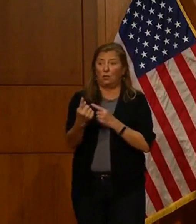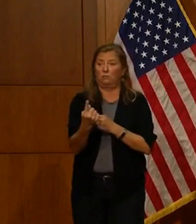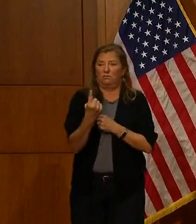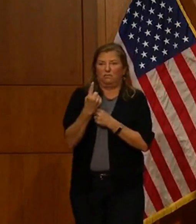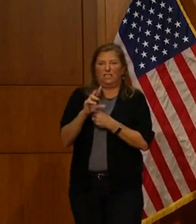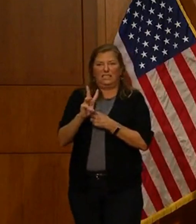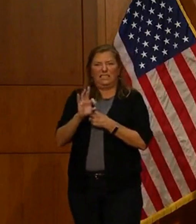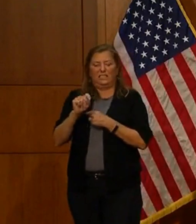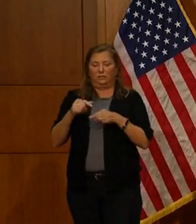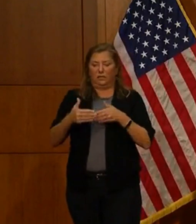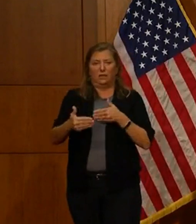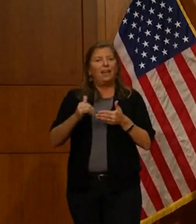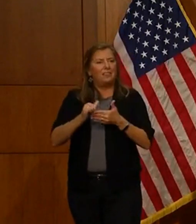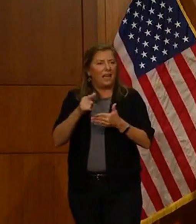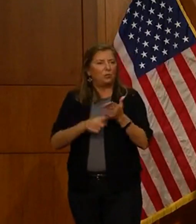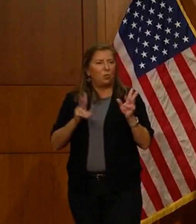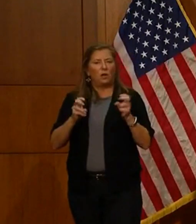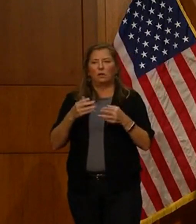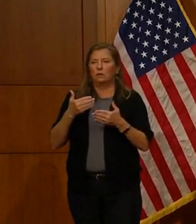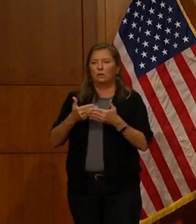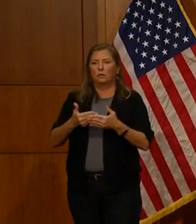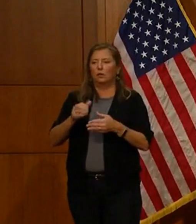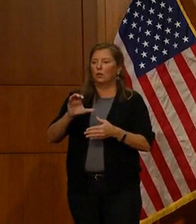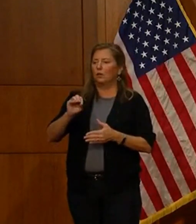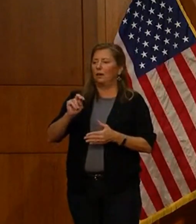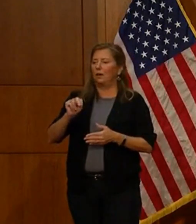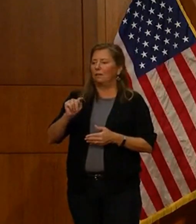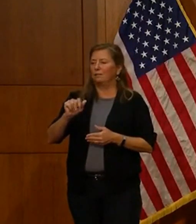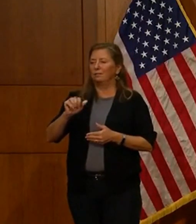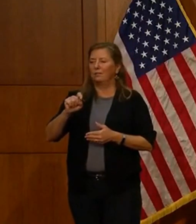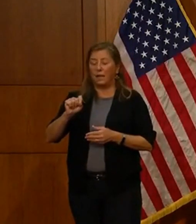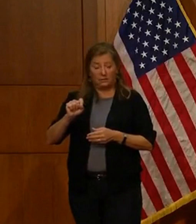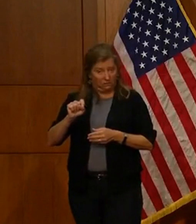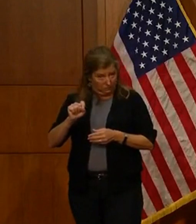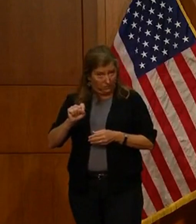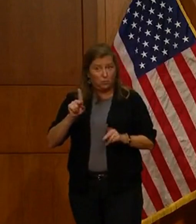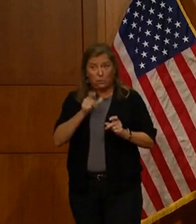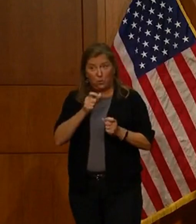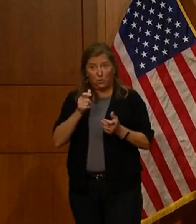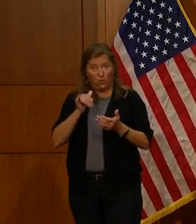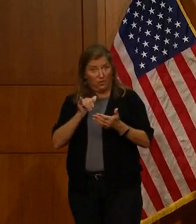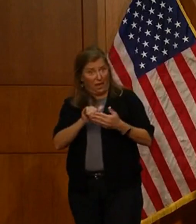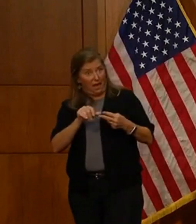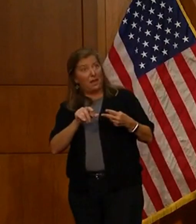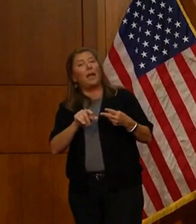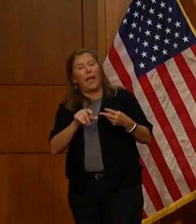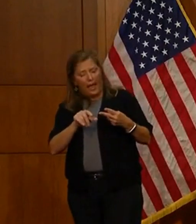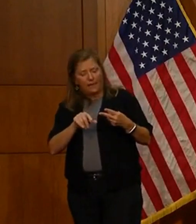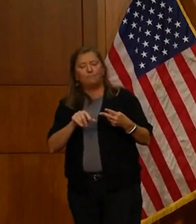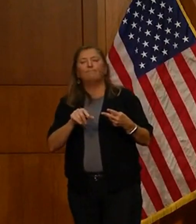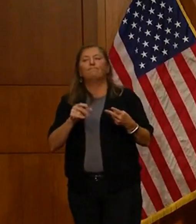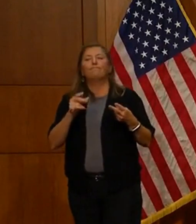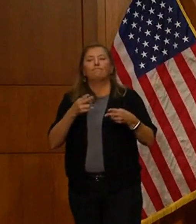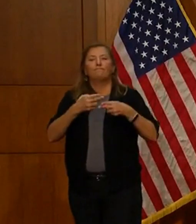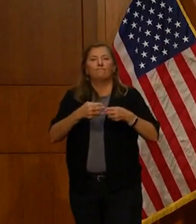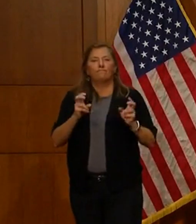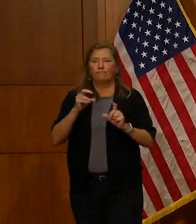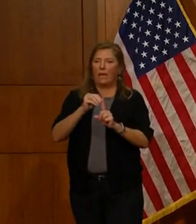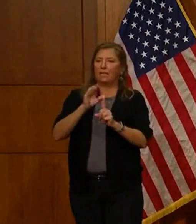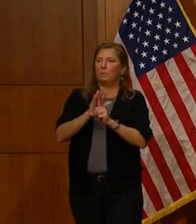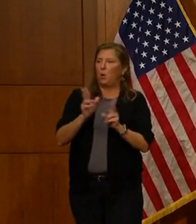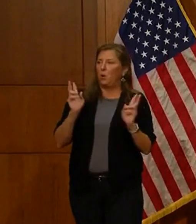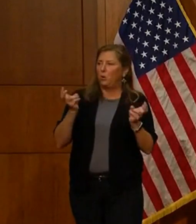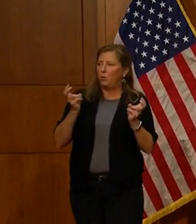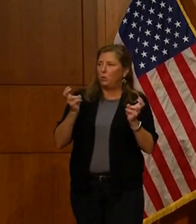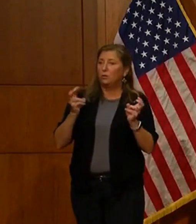is the epidemiologic definition of a close contact. For those individuals who meet that definition, they are now considered exposed